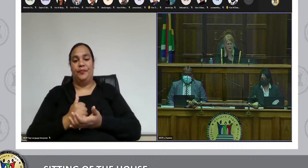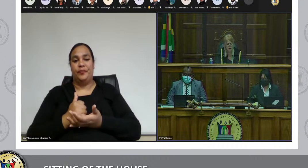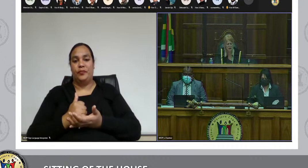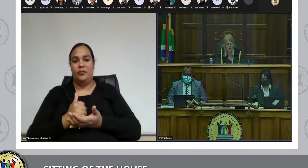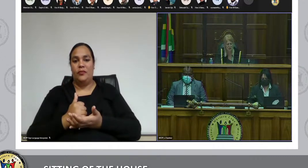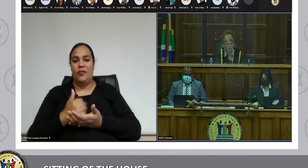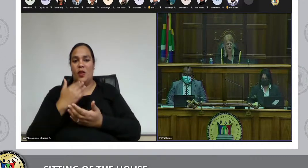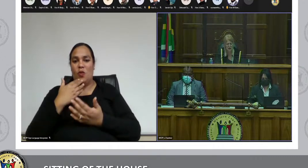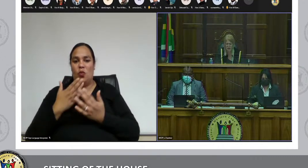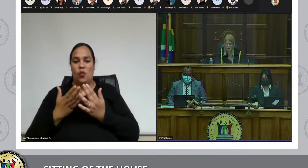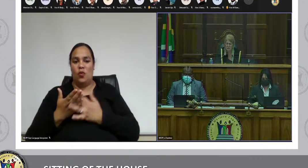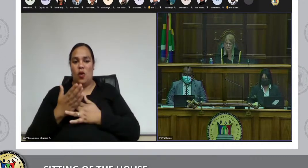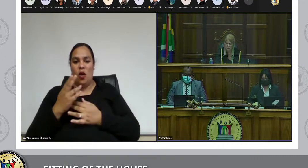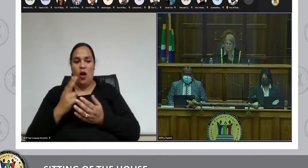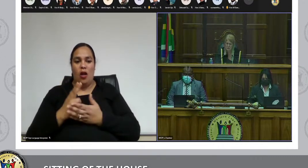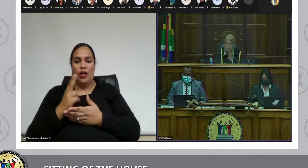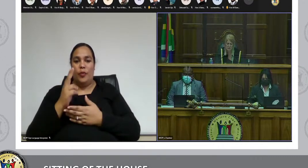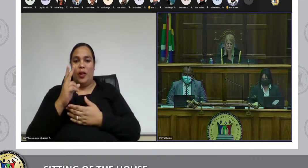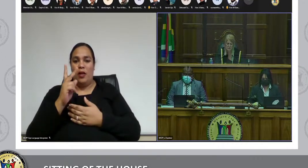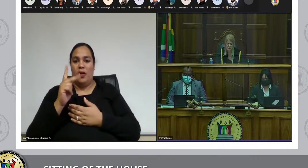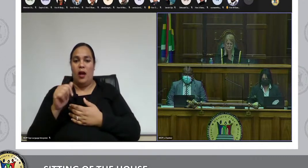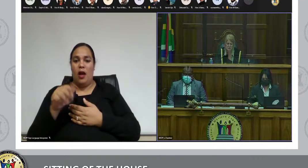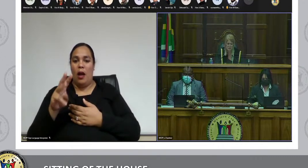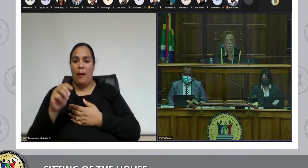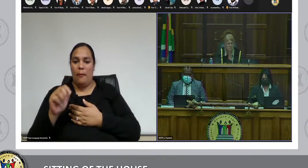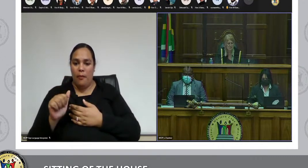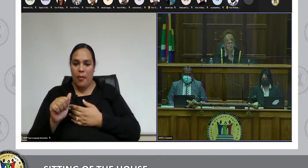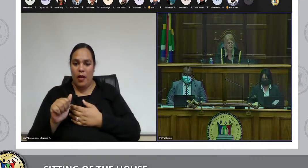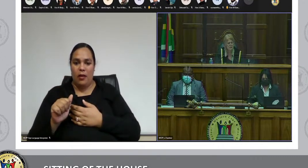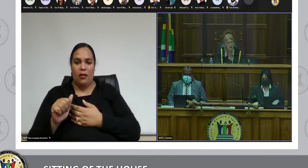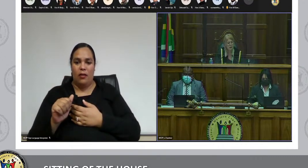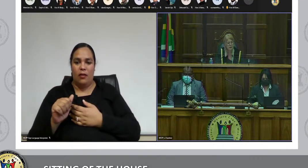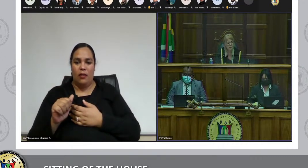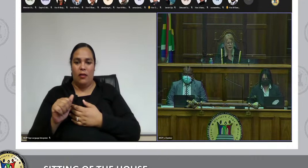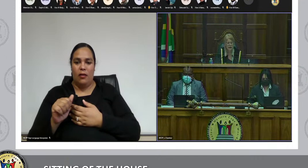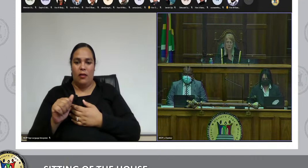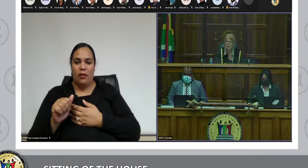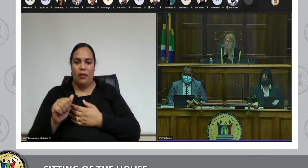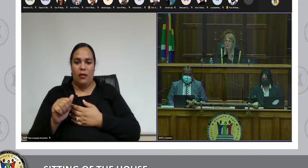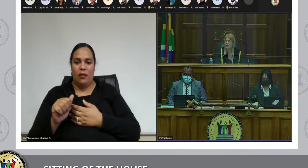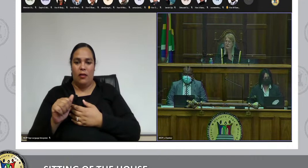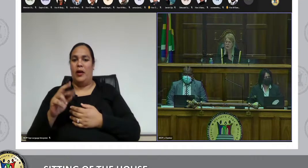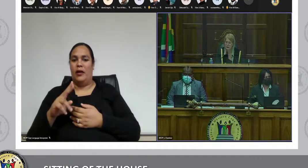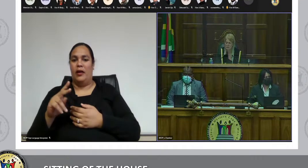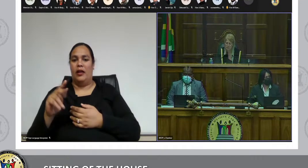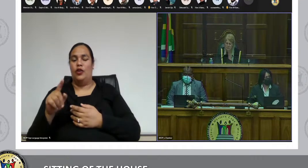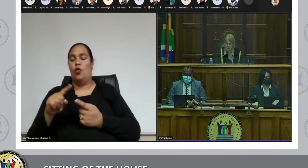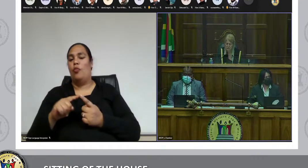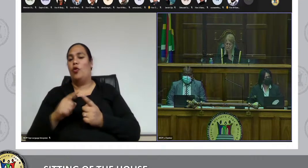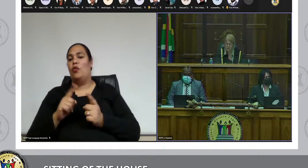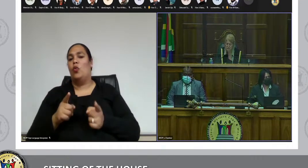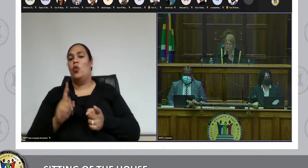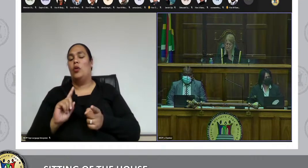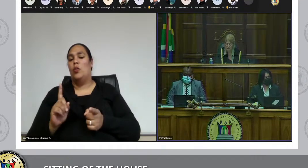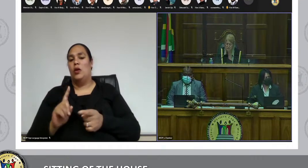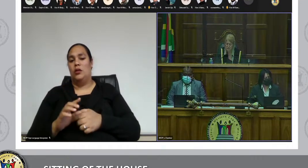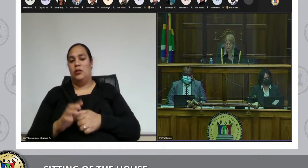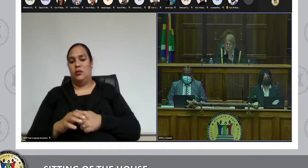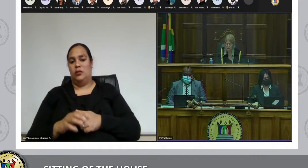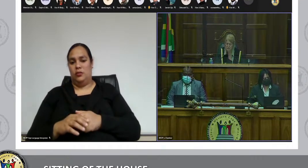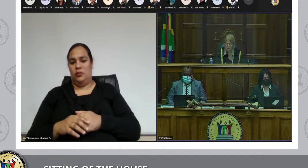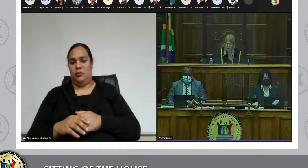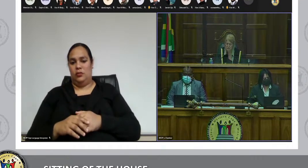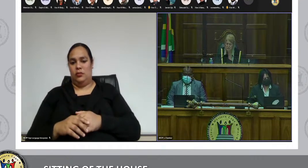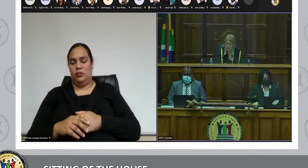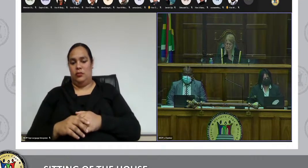Who's calling? Is it Honourable Kama? No, it's Honourable Moran. Honourable Moran, what's your point of order? Speaker, the